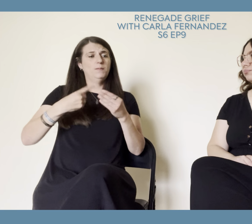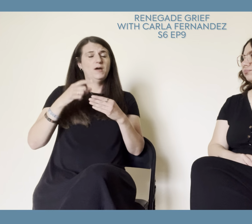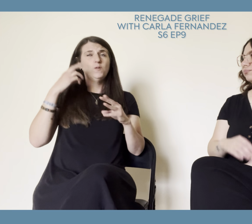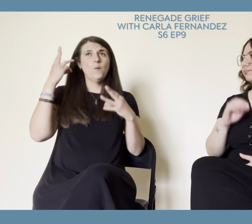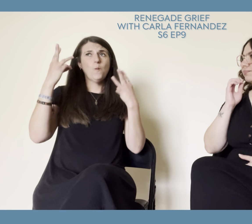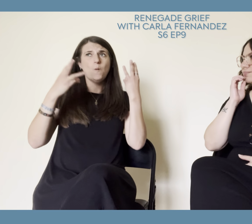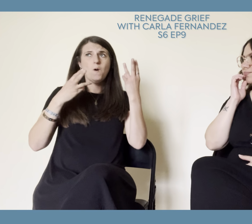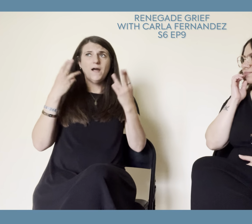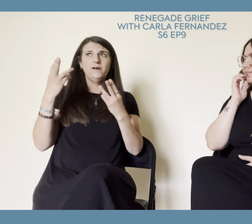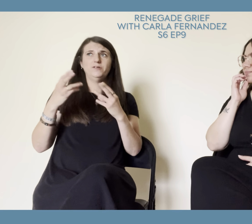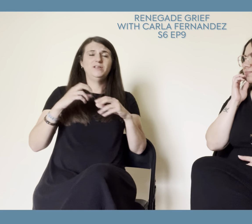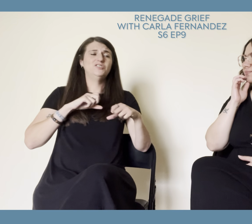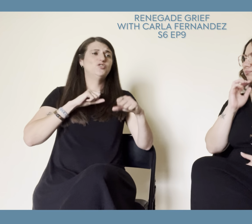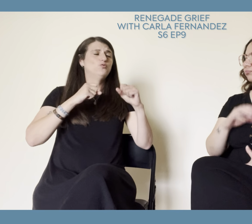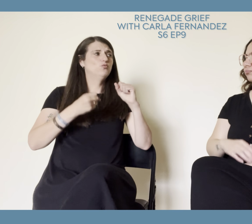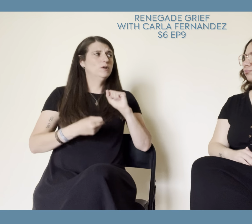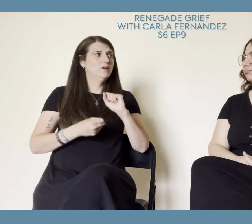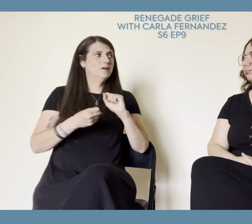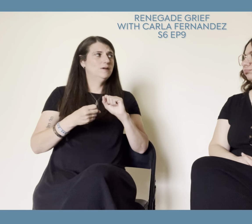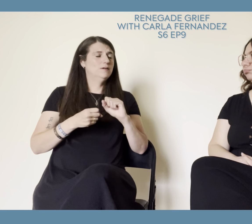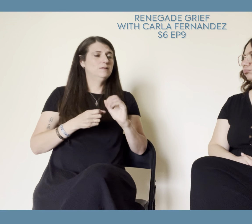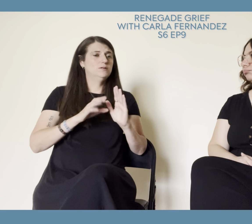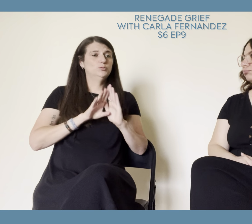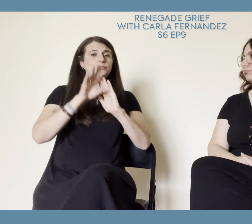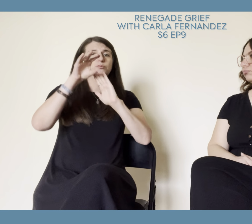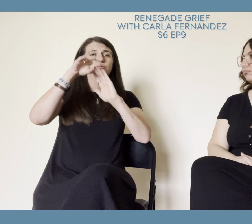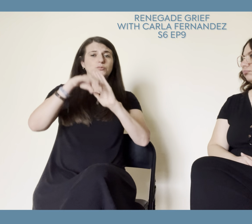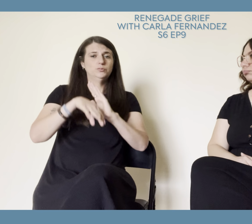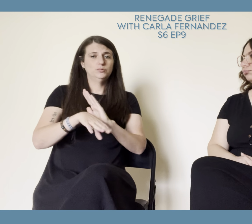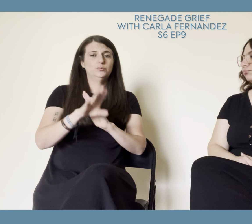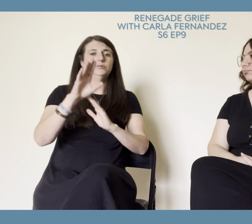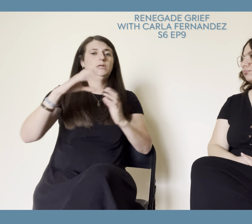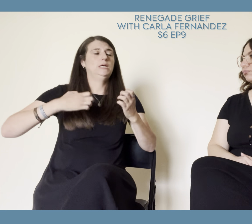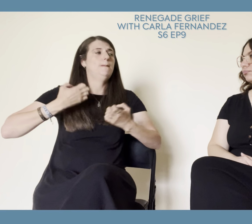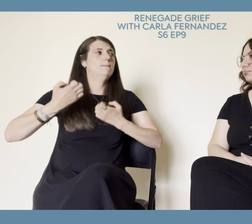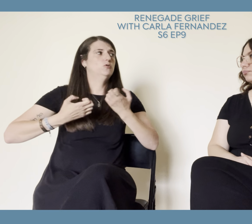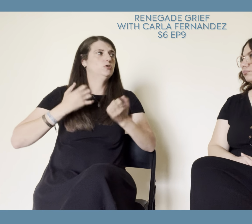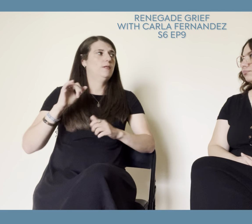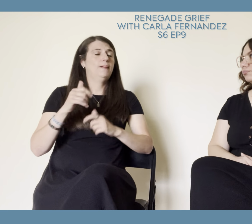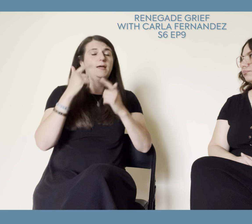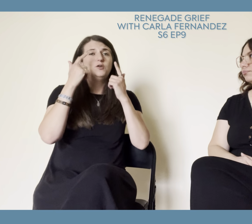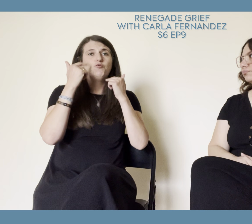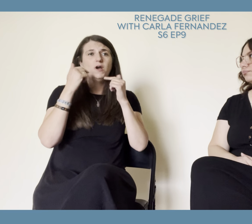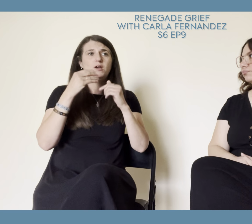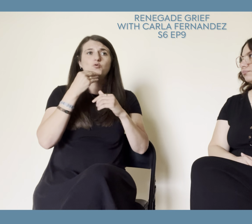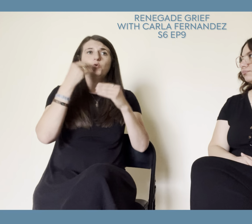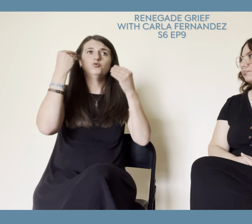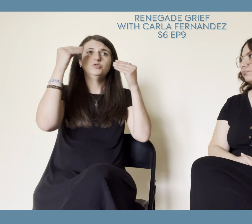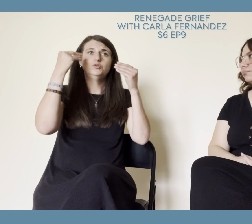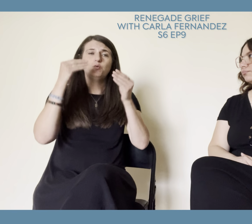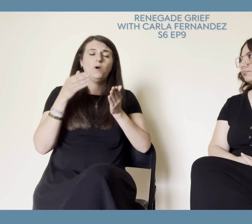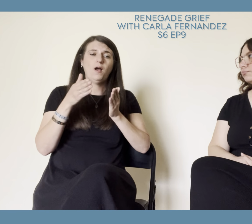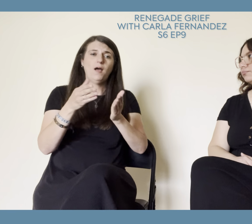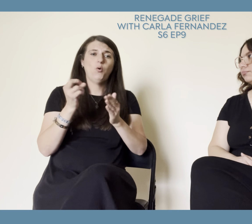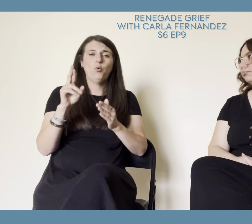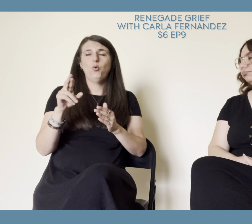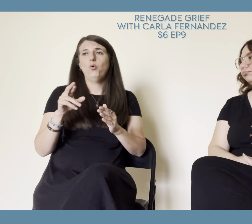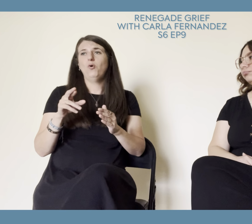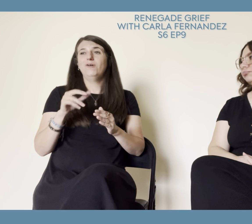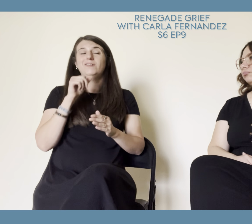grief being the fluctuating emotions of like crying in the grocery store aisle, or not feeling anything for multiple